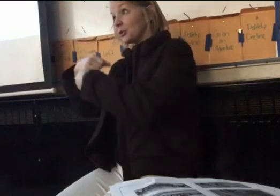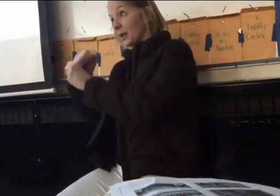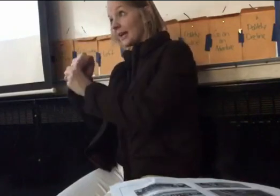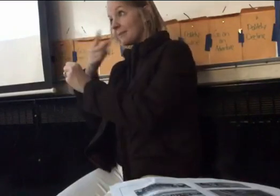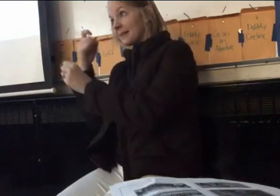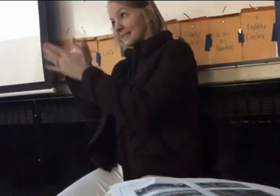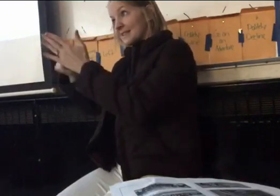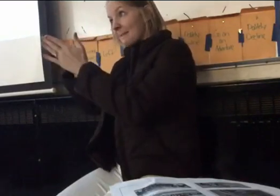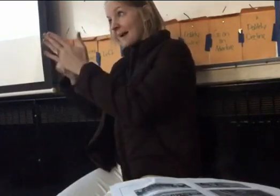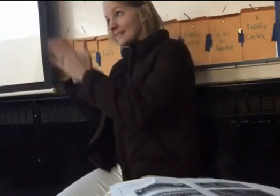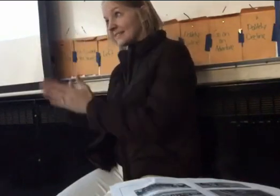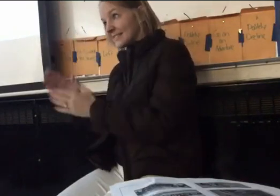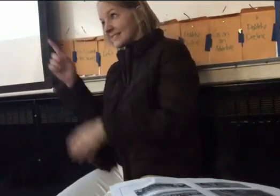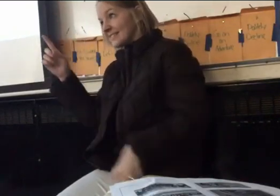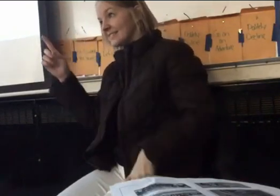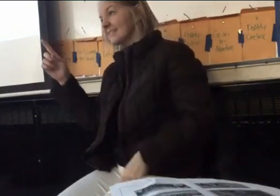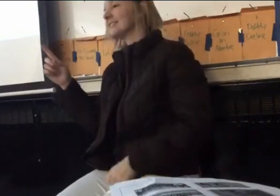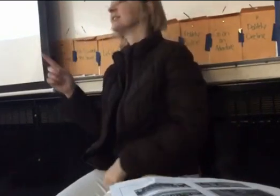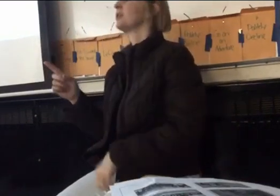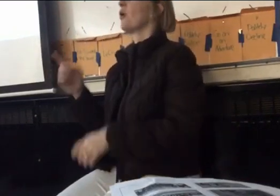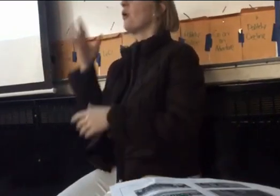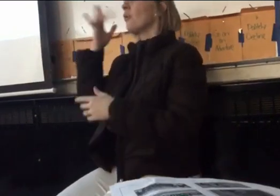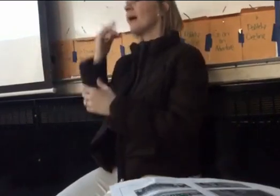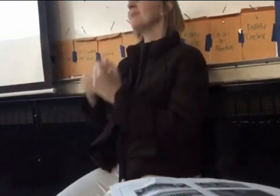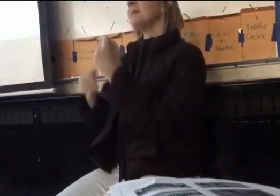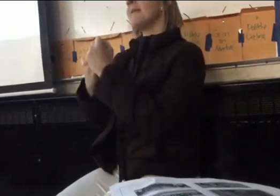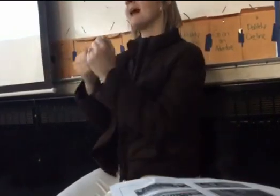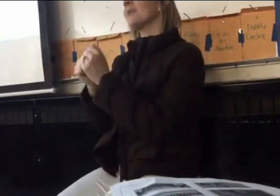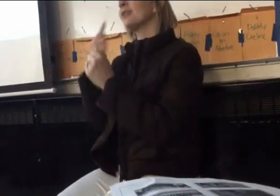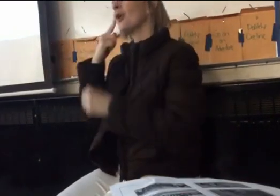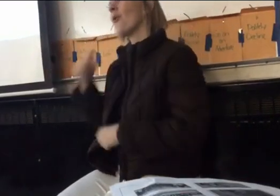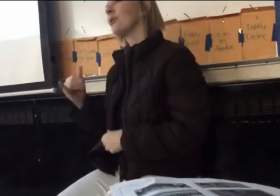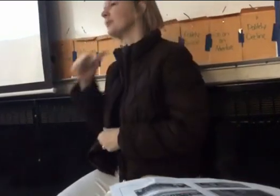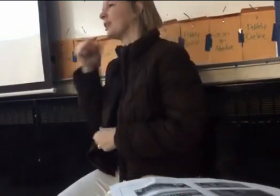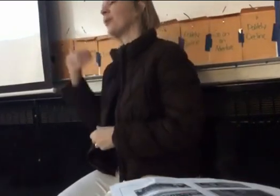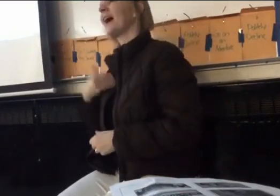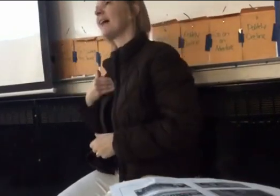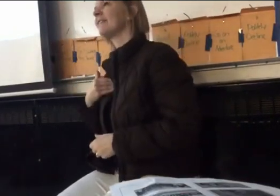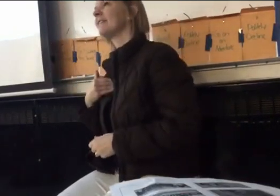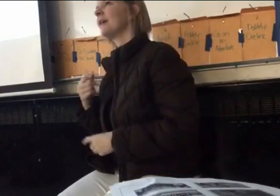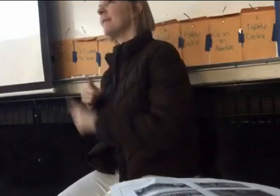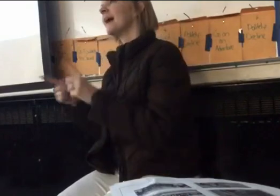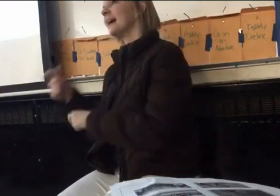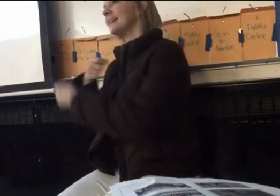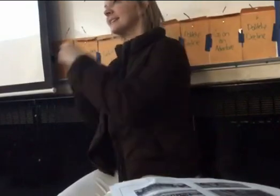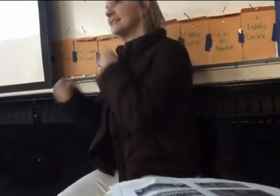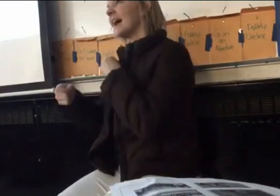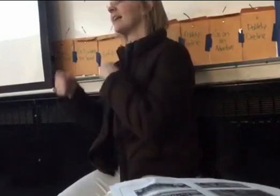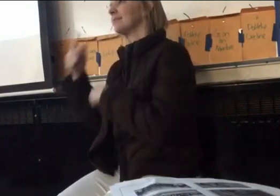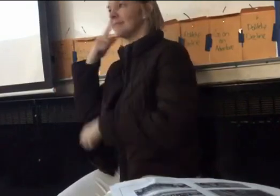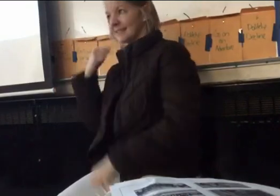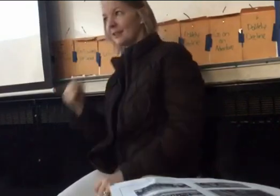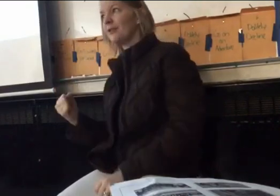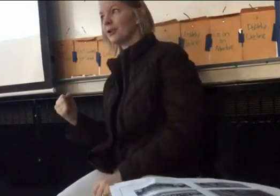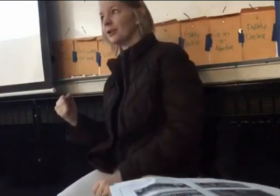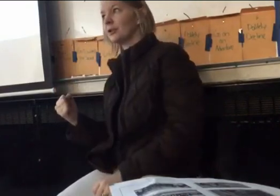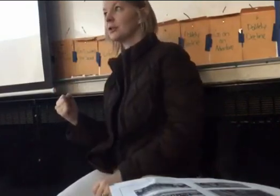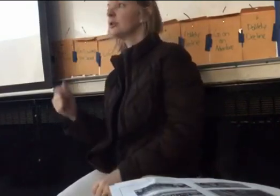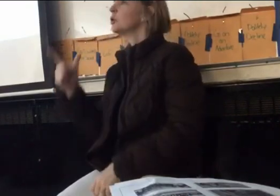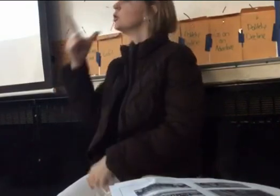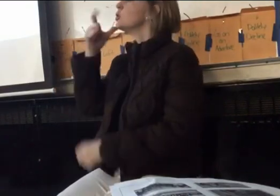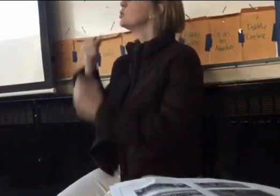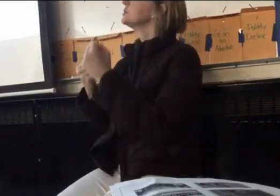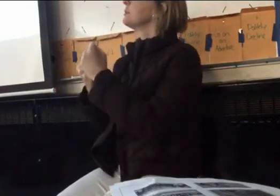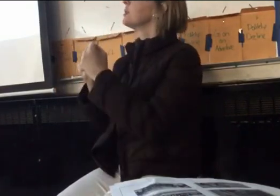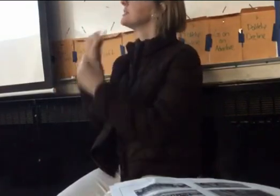silver mines. So what happens is, why would we back this up with gold that we don't have, when instead we can have it with silver? So who would